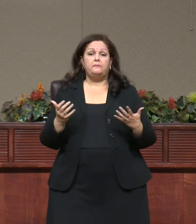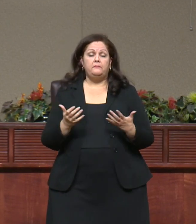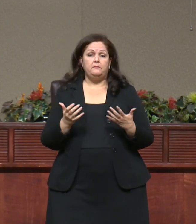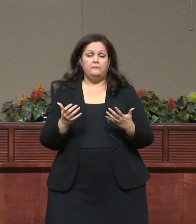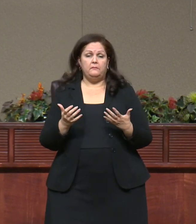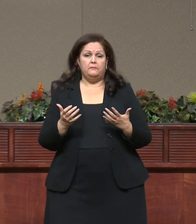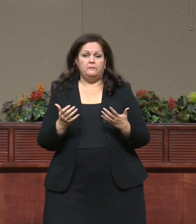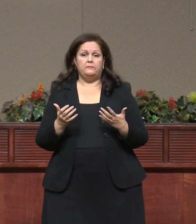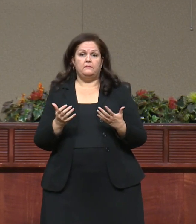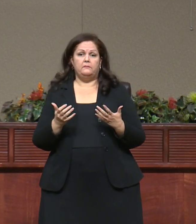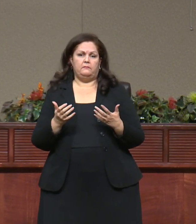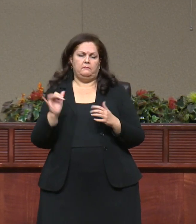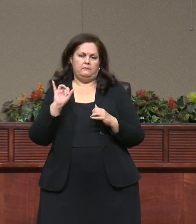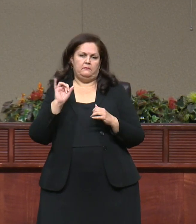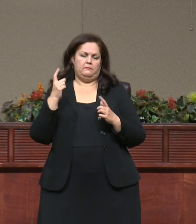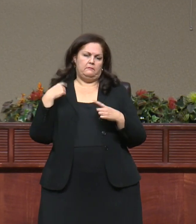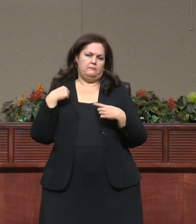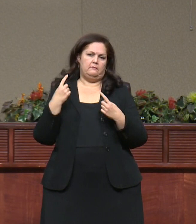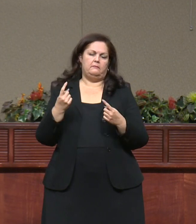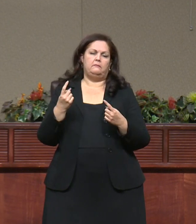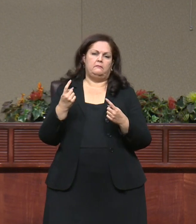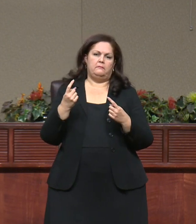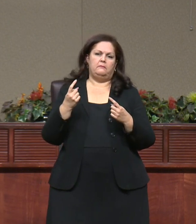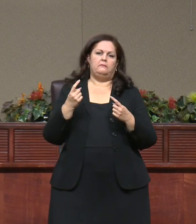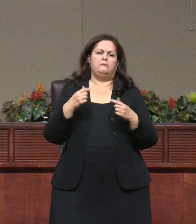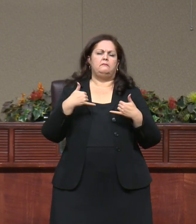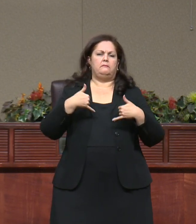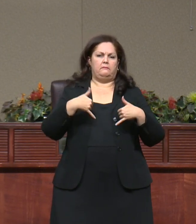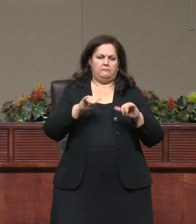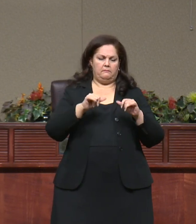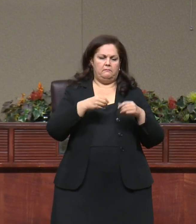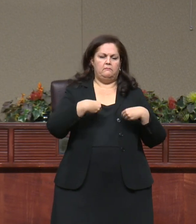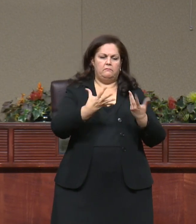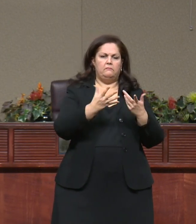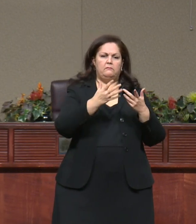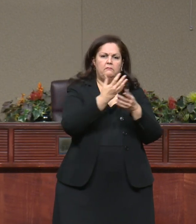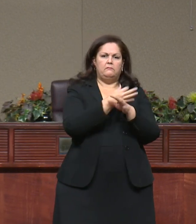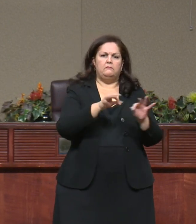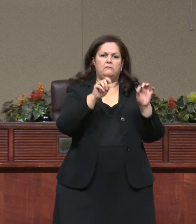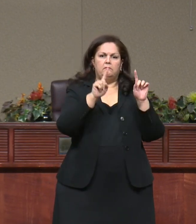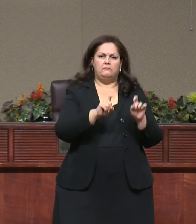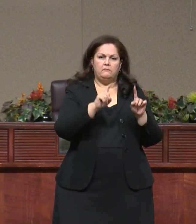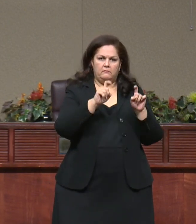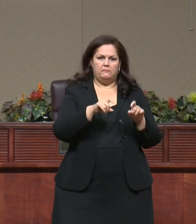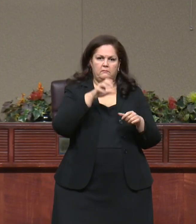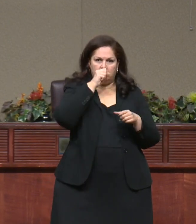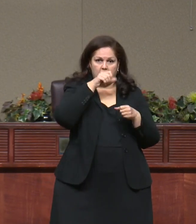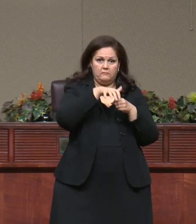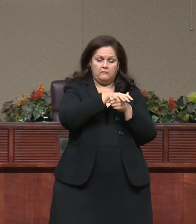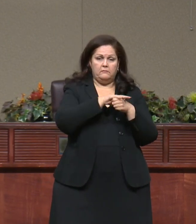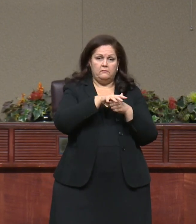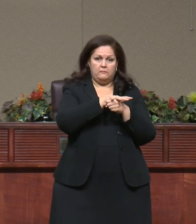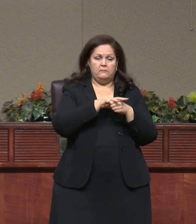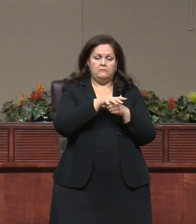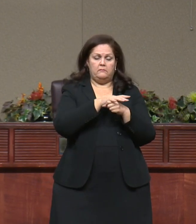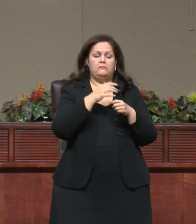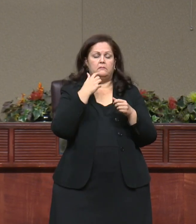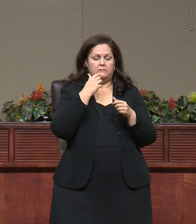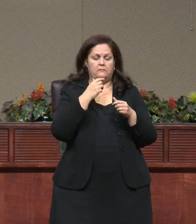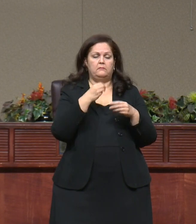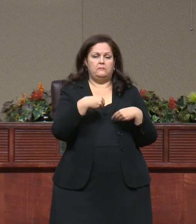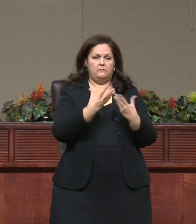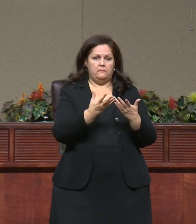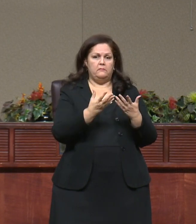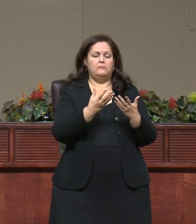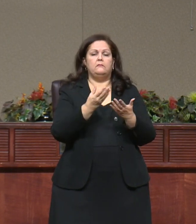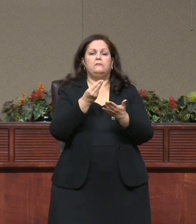for several weeks. We will continue to offer free testing to residents within Orange County. We will continue to offer